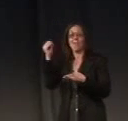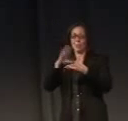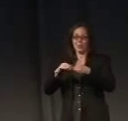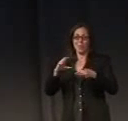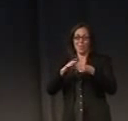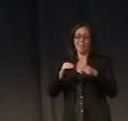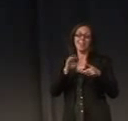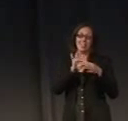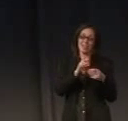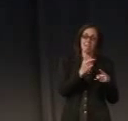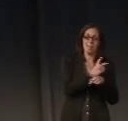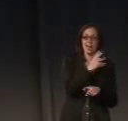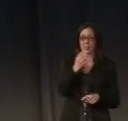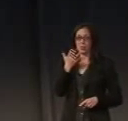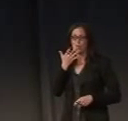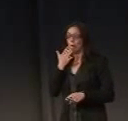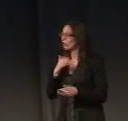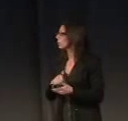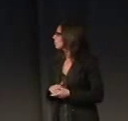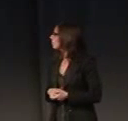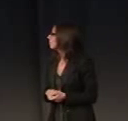Diagnosed with inoperable and